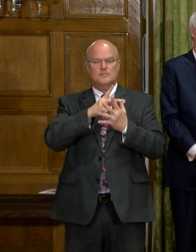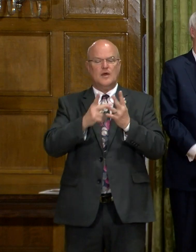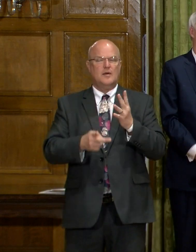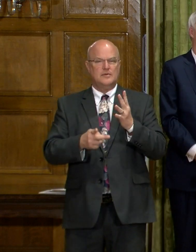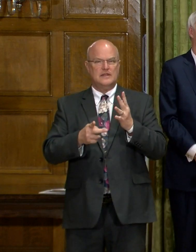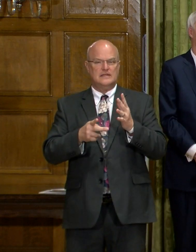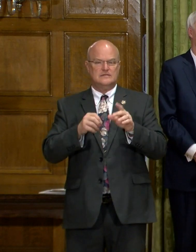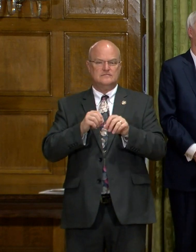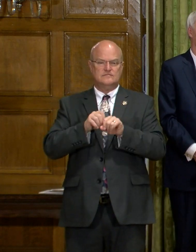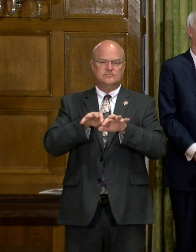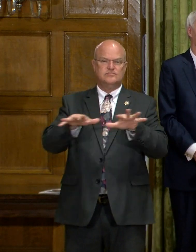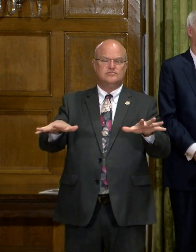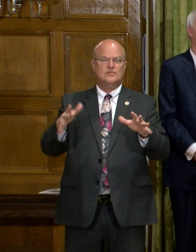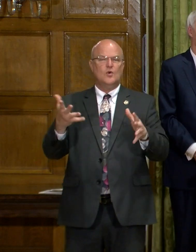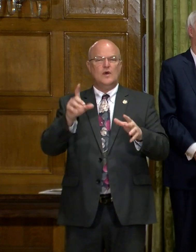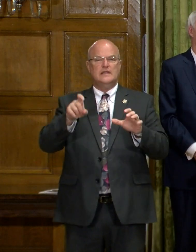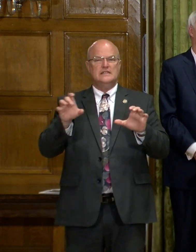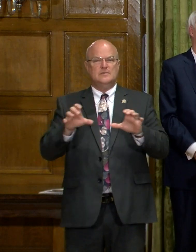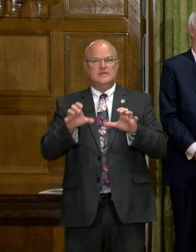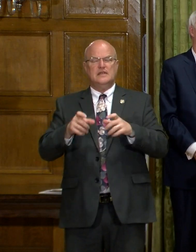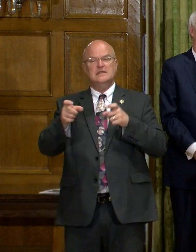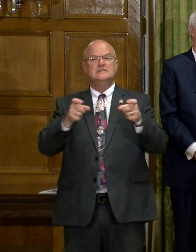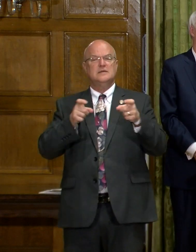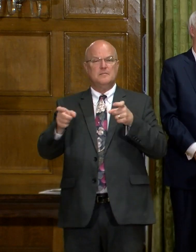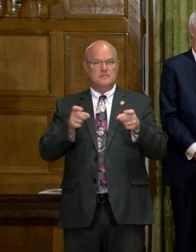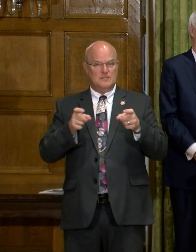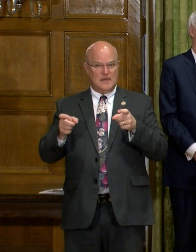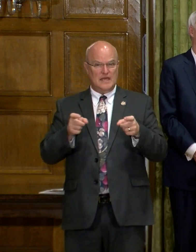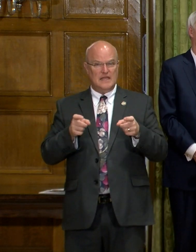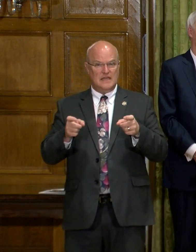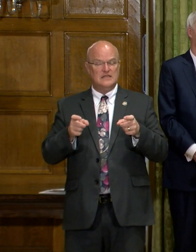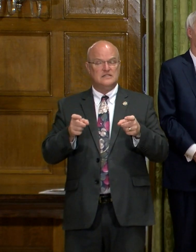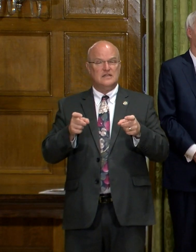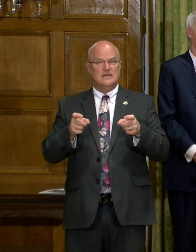population prevalence and what needs to be done to manage